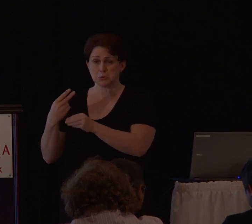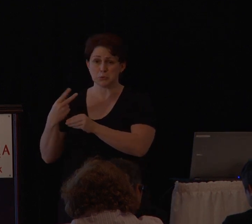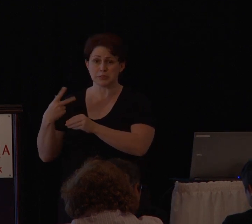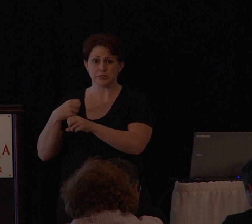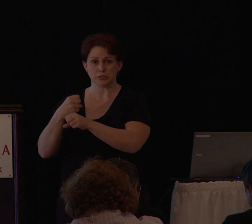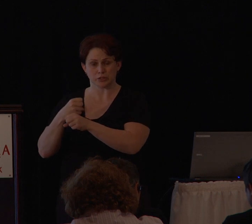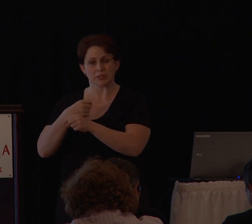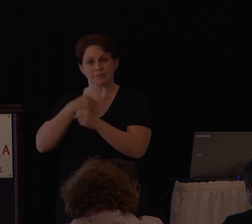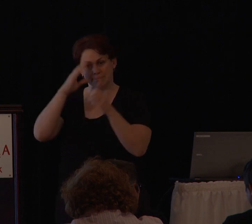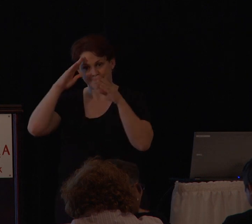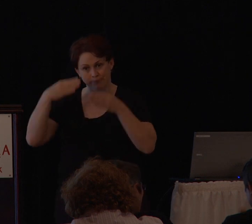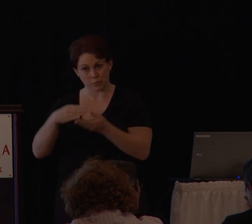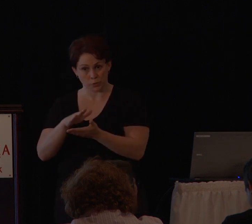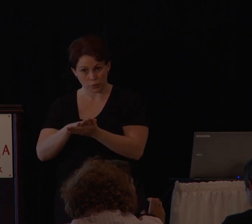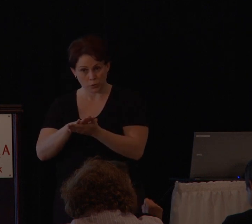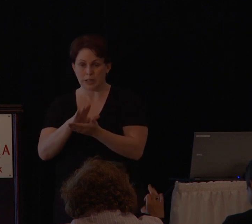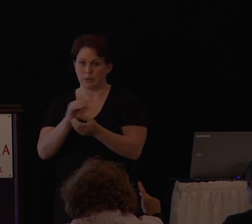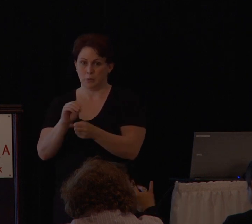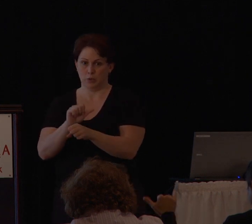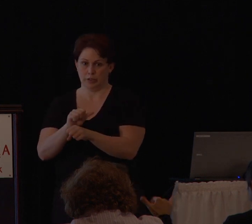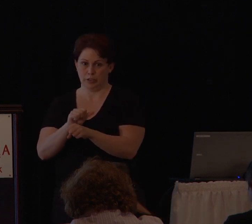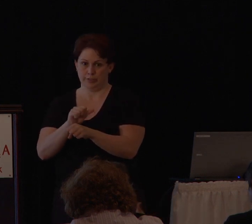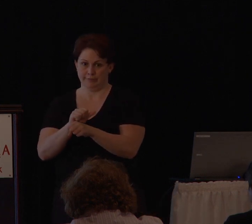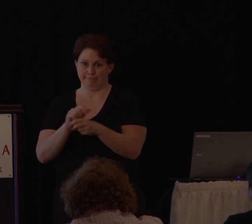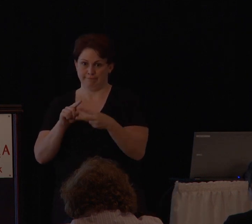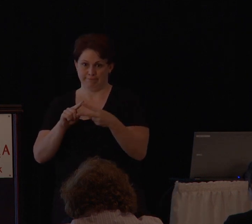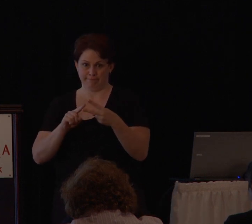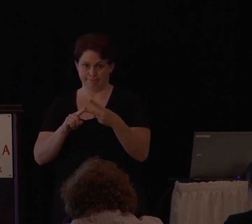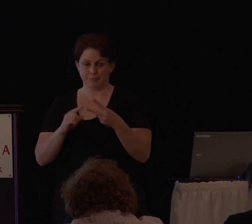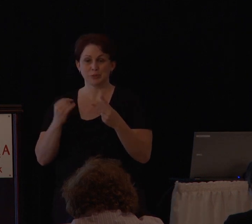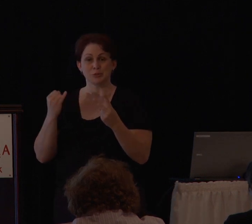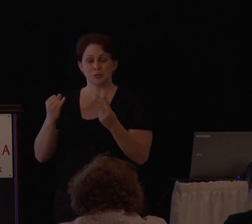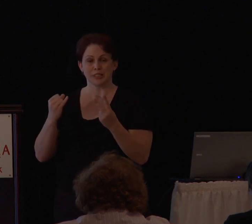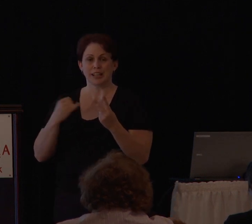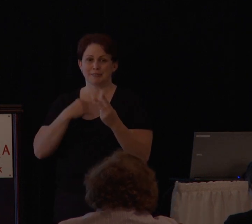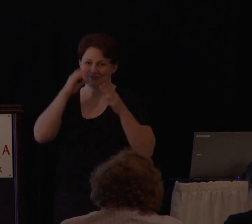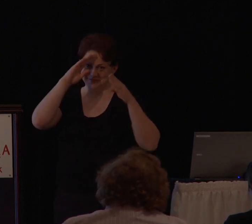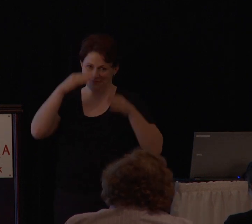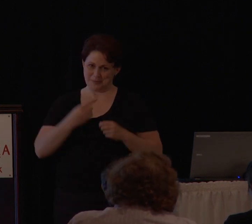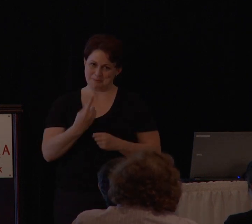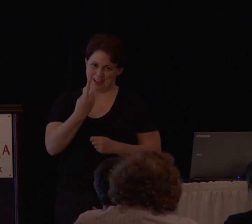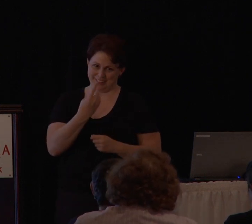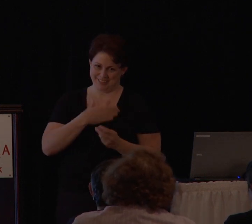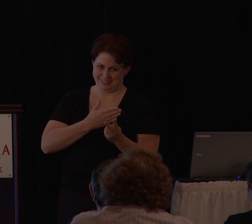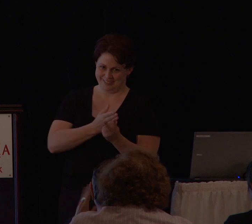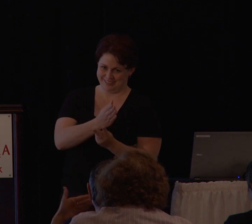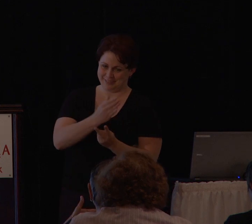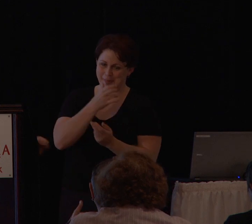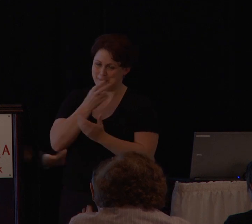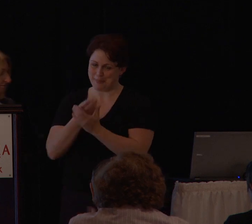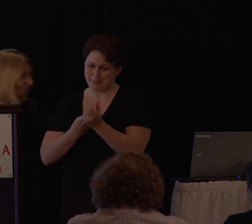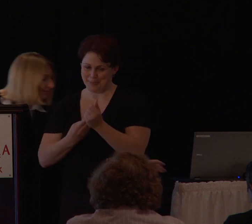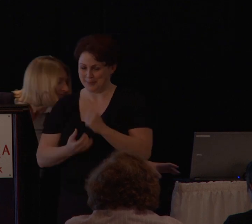school and also in work. So today I'm just telling you about one of the projects that I'm working on.